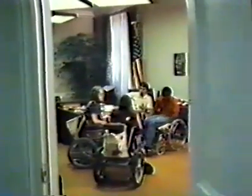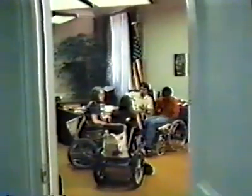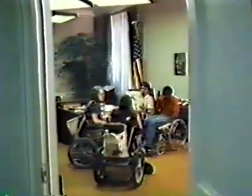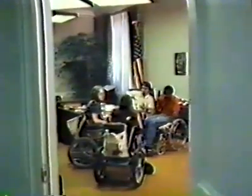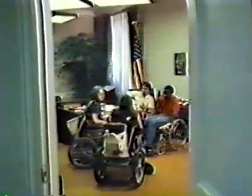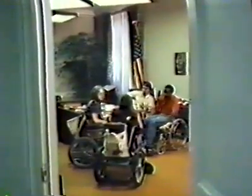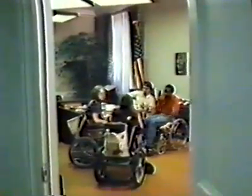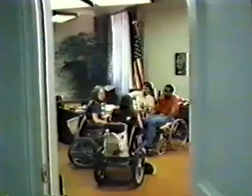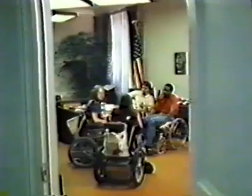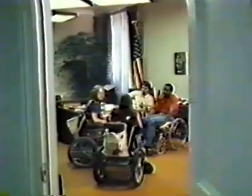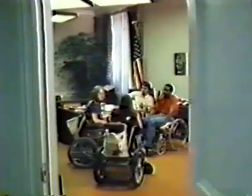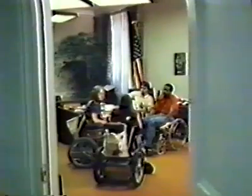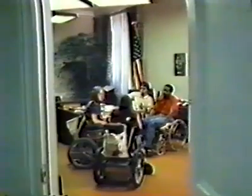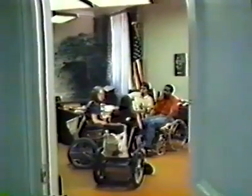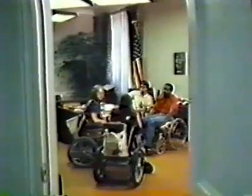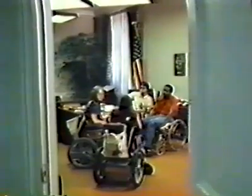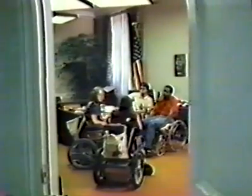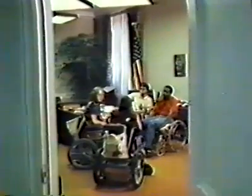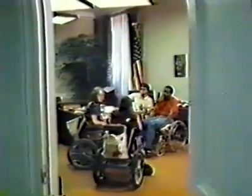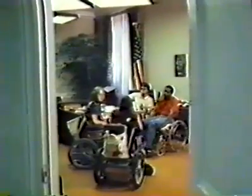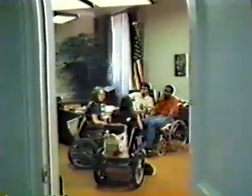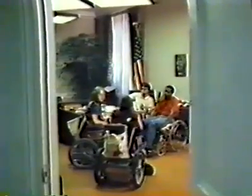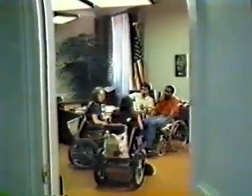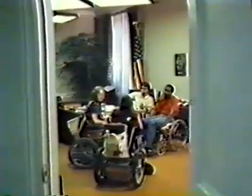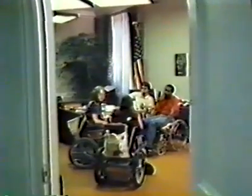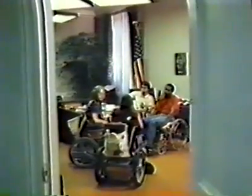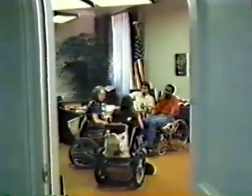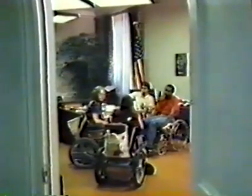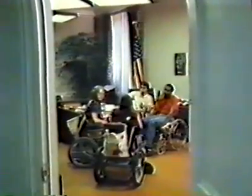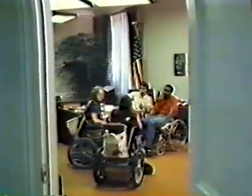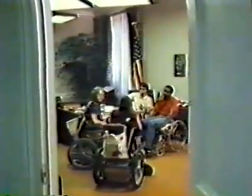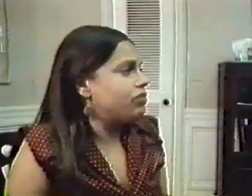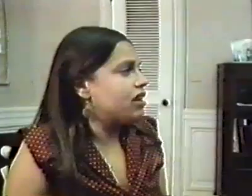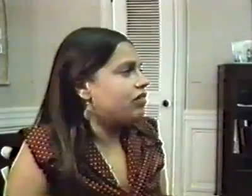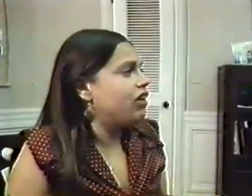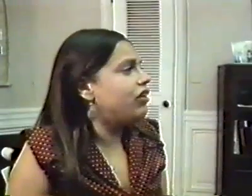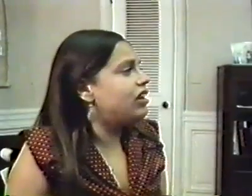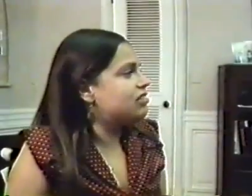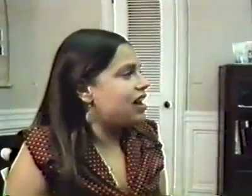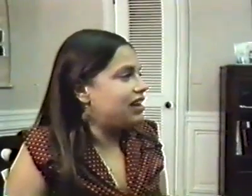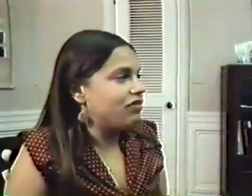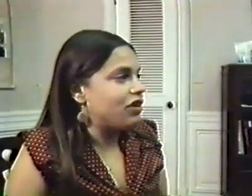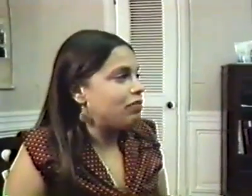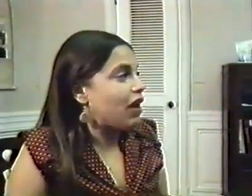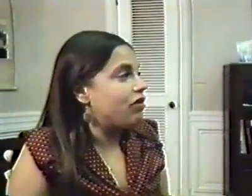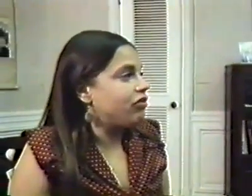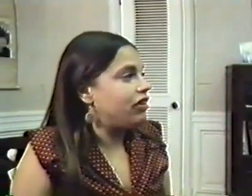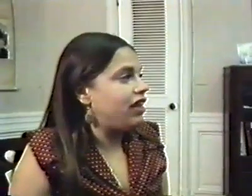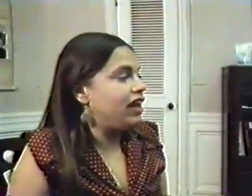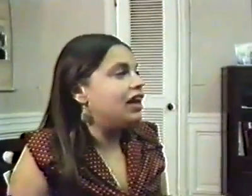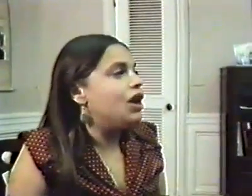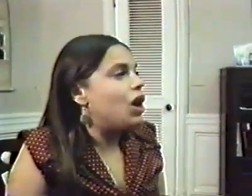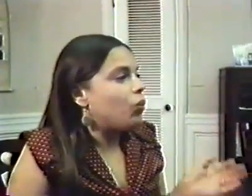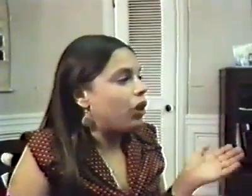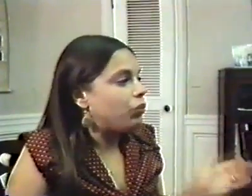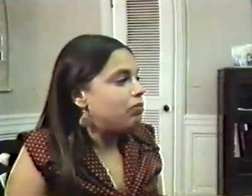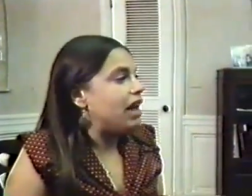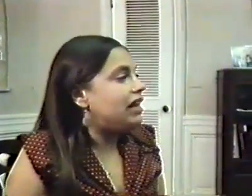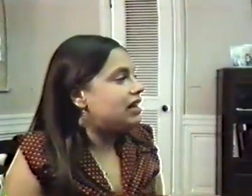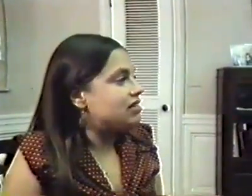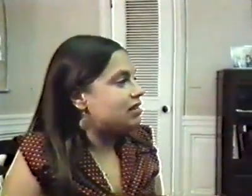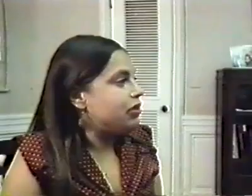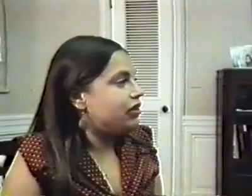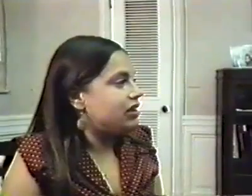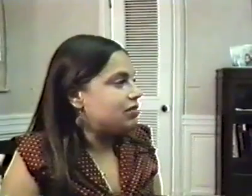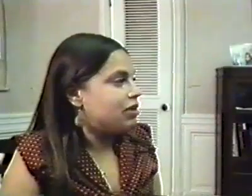longer that we sat in the room. There was the demonstration outside where it was like very exciting and very powerful, and then when we